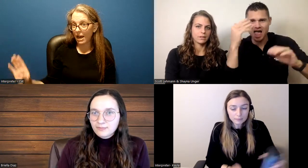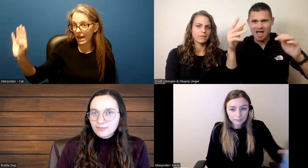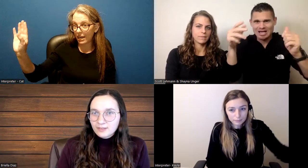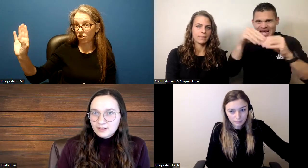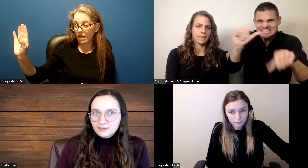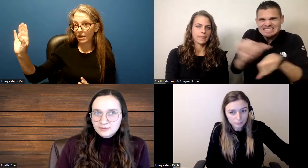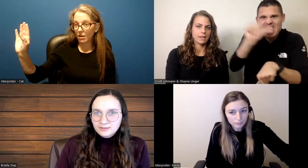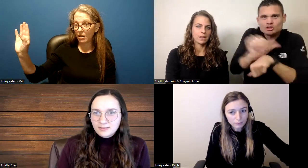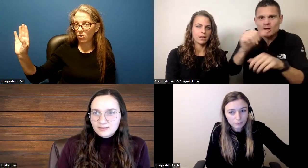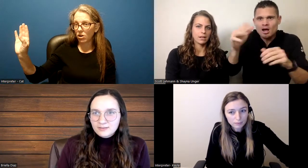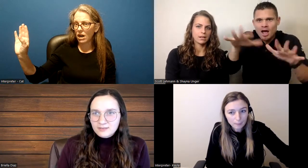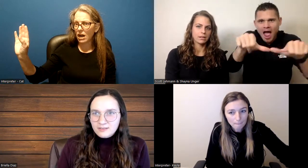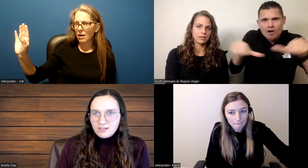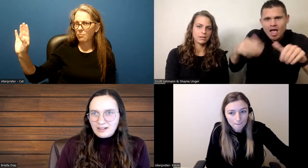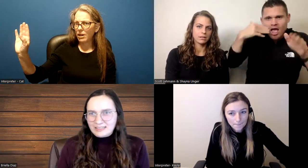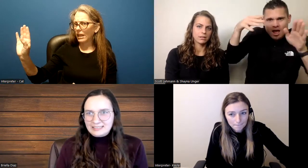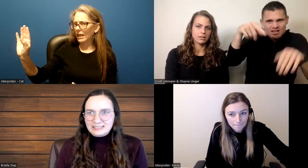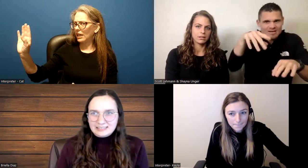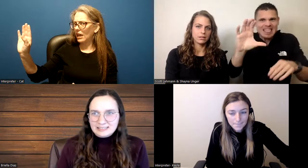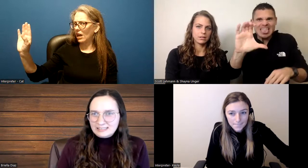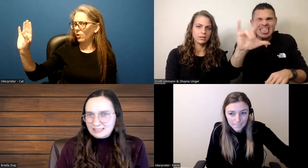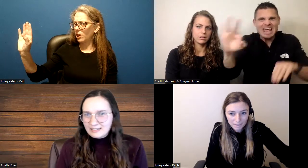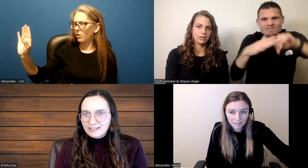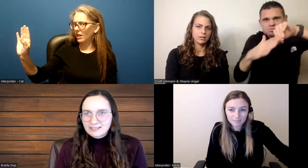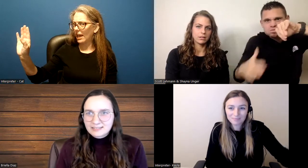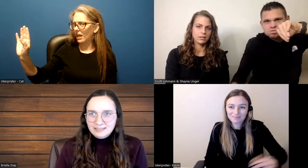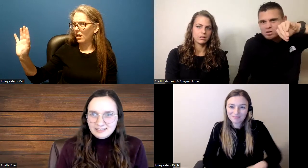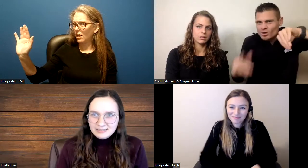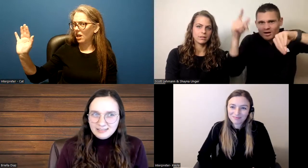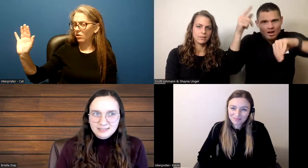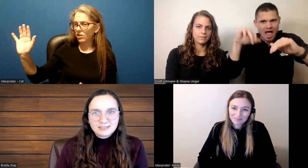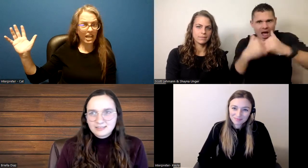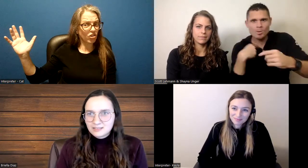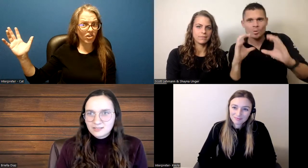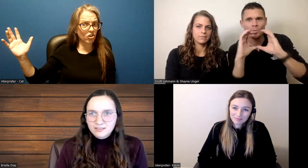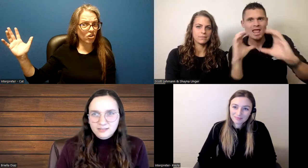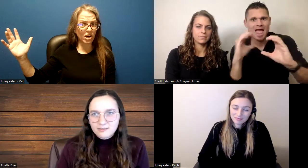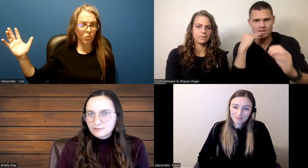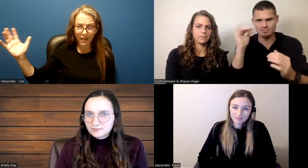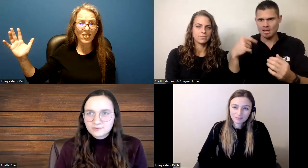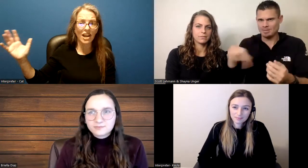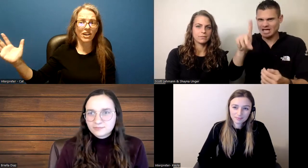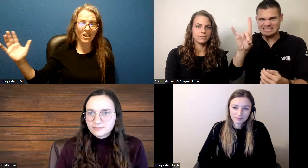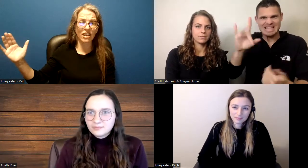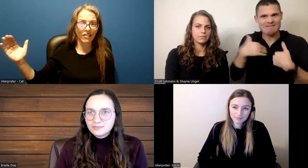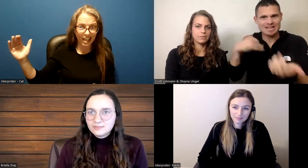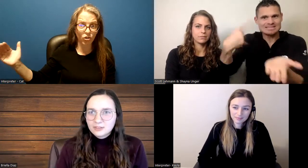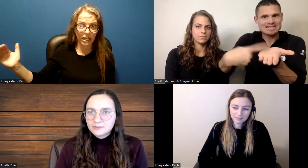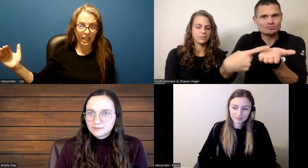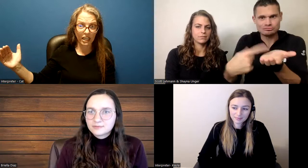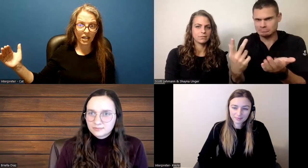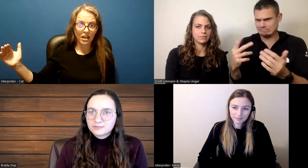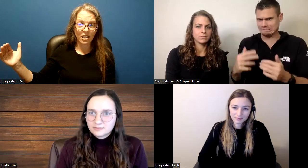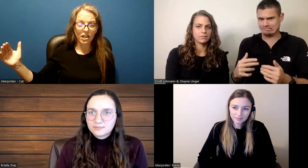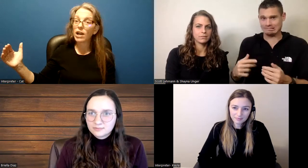be up higher and I'd be lower, but like, how do we communicate? You know, it's a dangerous situation. We're on the side of a cliff,